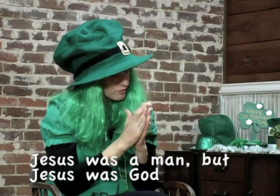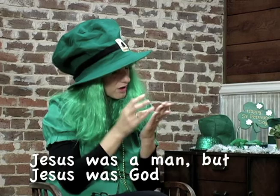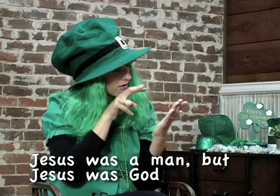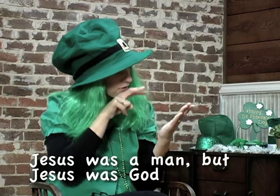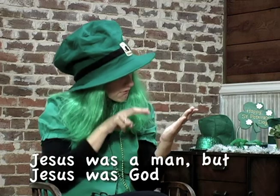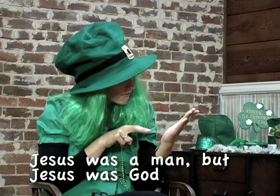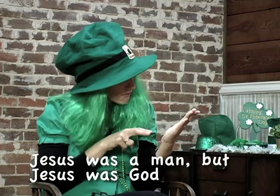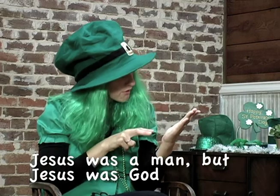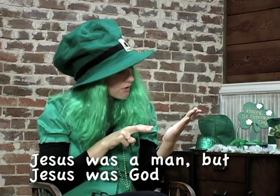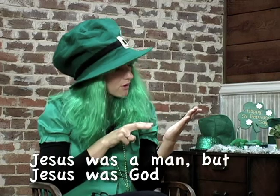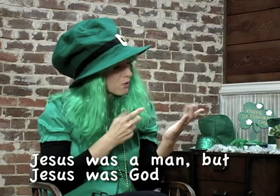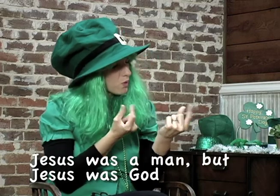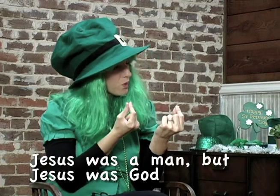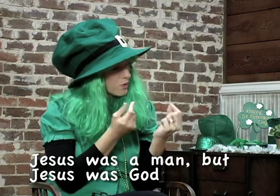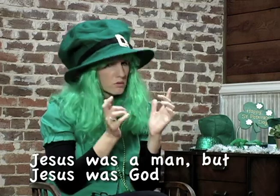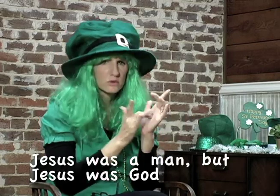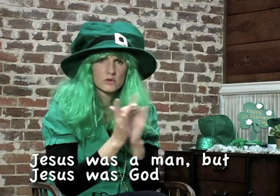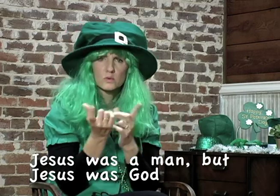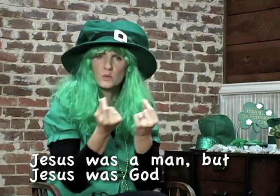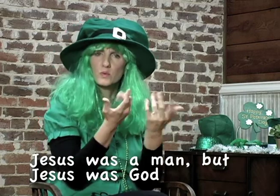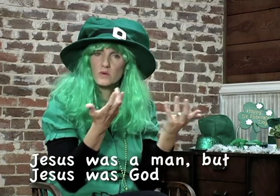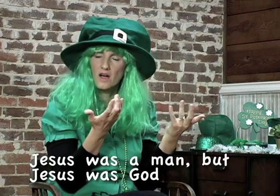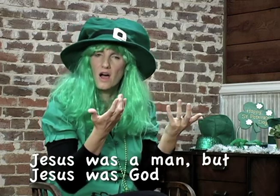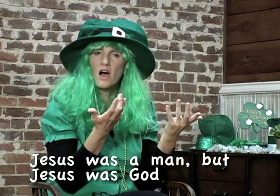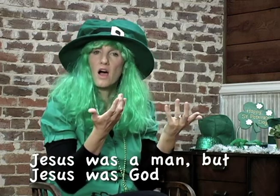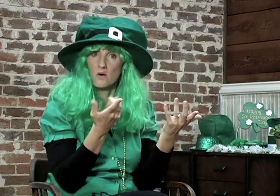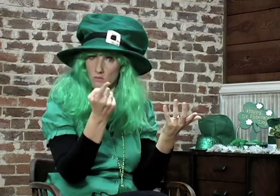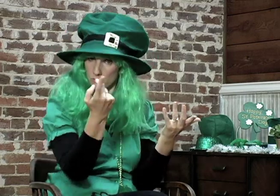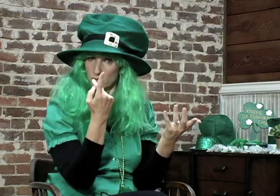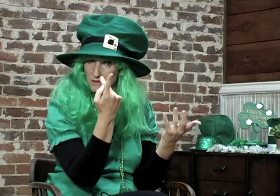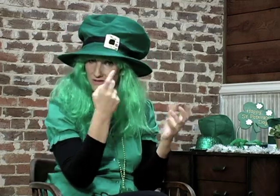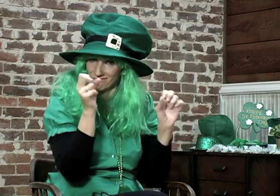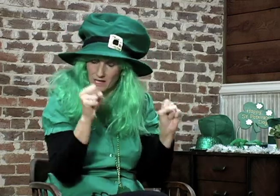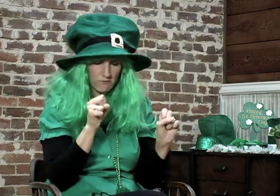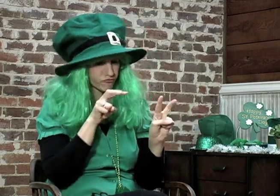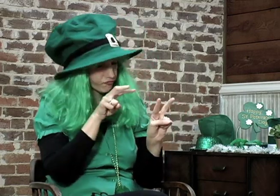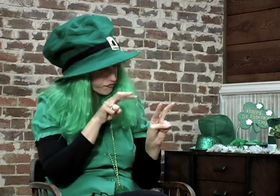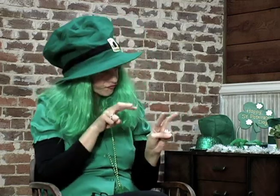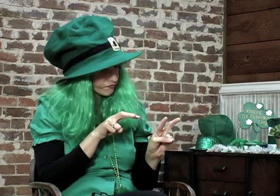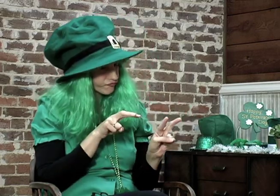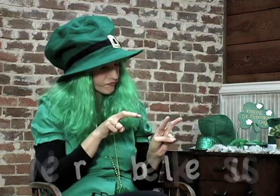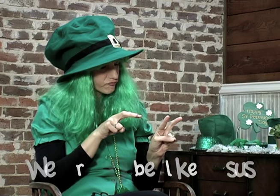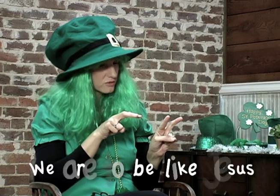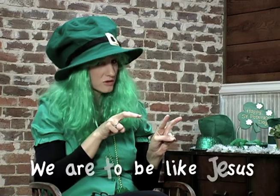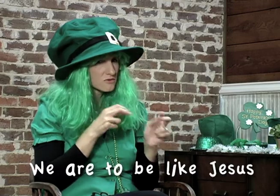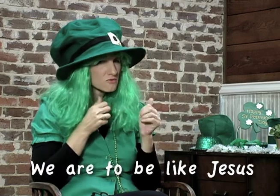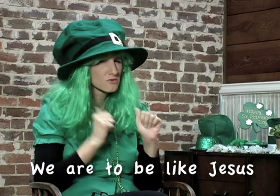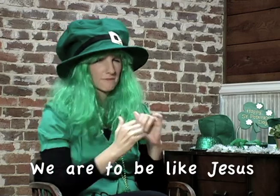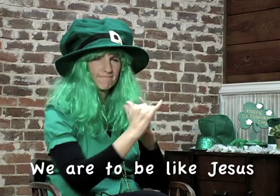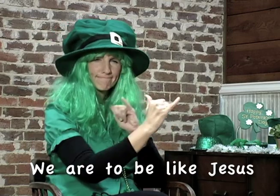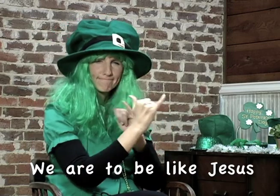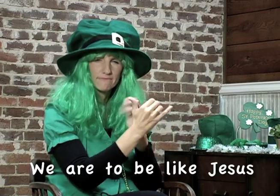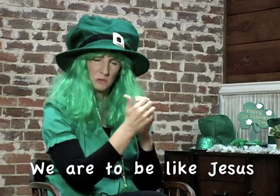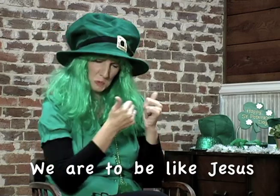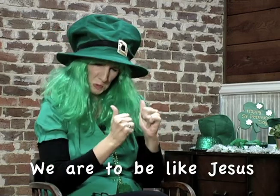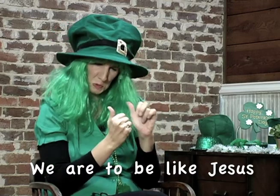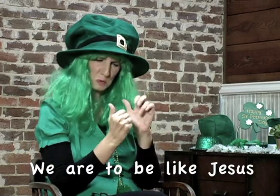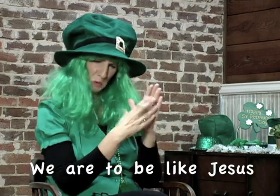Jesus was a man, but Jesus was God. We look and read about Jesus, and you and I can study Jesus' life and know what to do. We